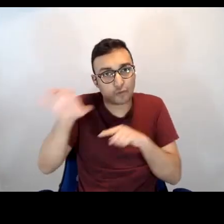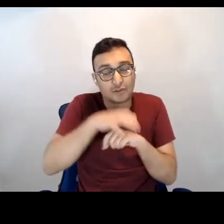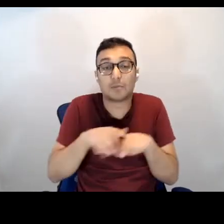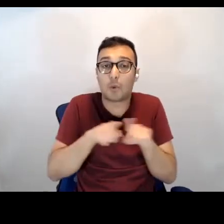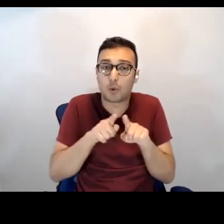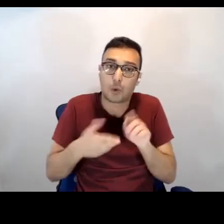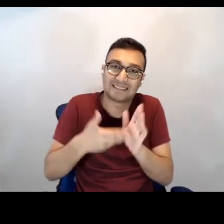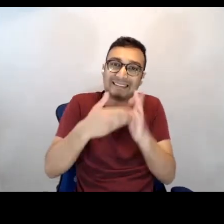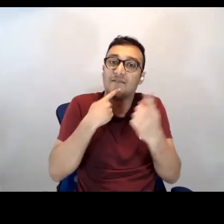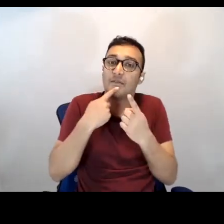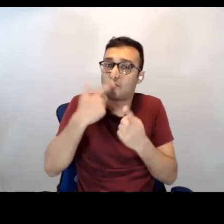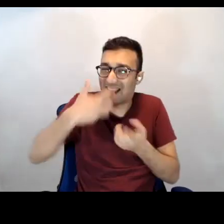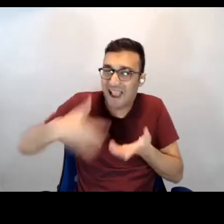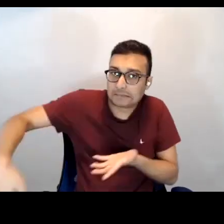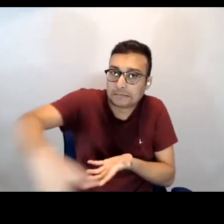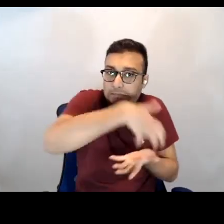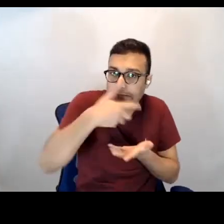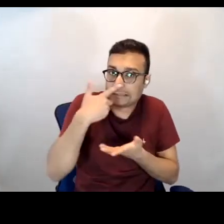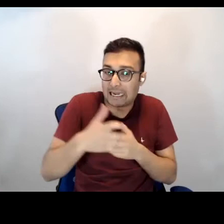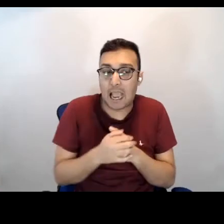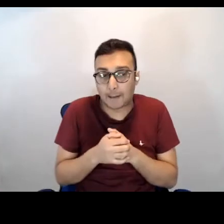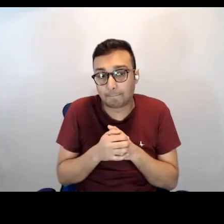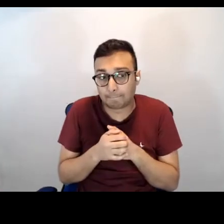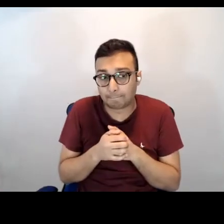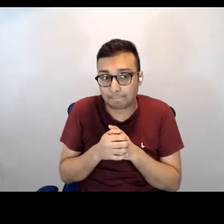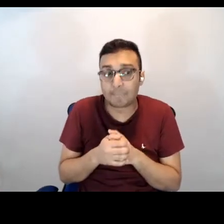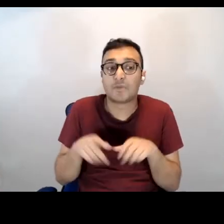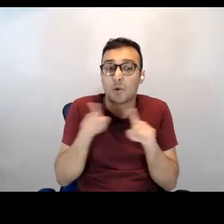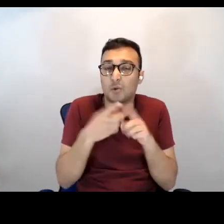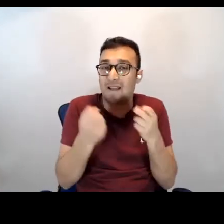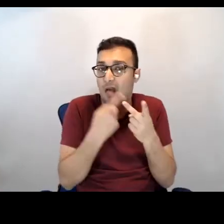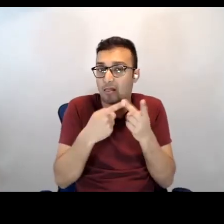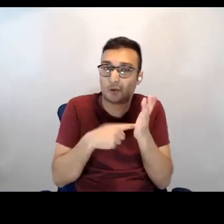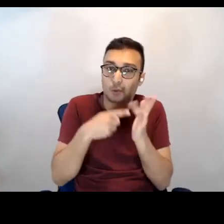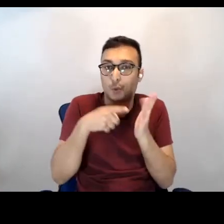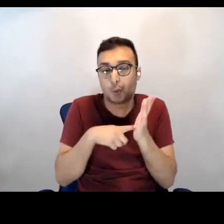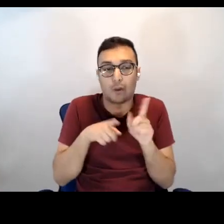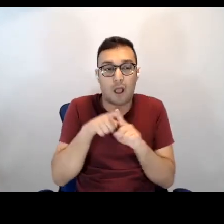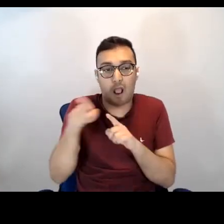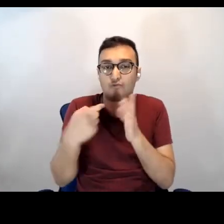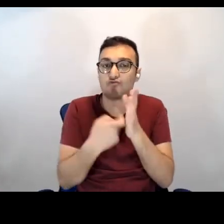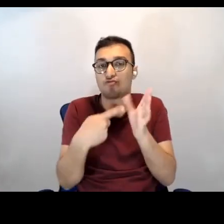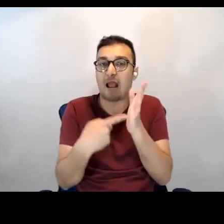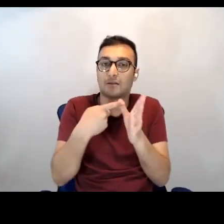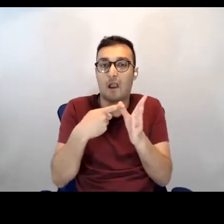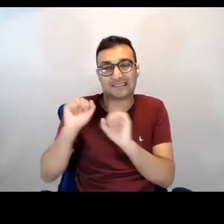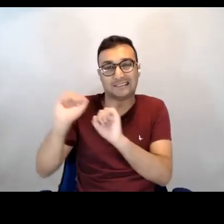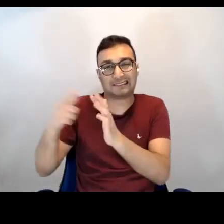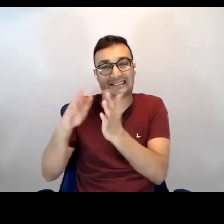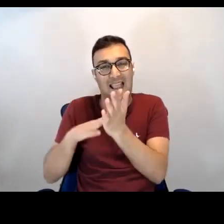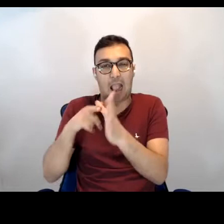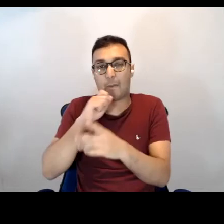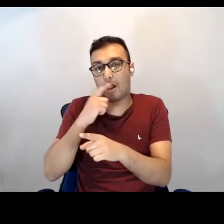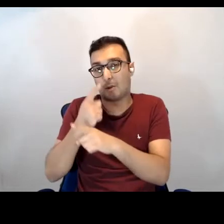they go alongside a suite of other tools, including the RATA, which I'm sure Emma will mention. We've trialled this tool in 7 countries in Africa, as